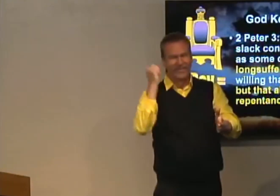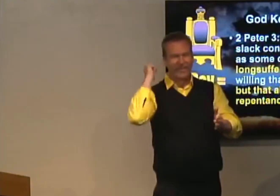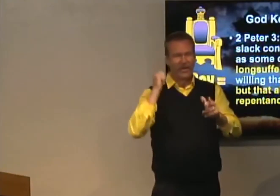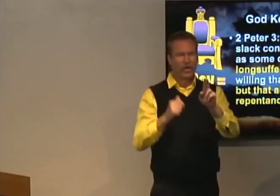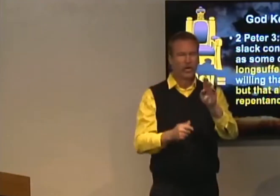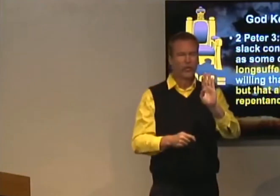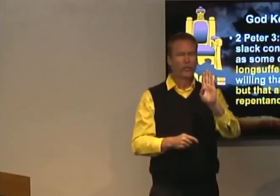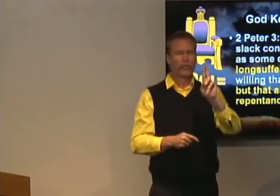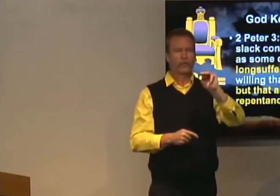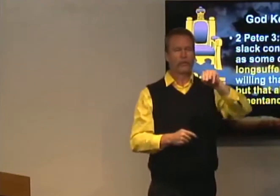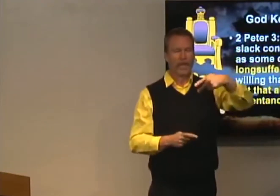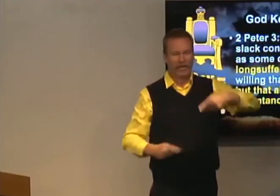very popular.